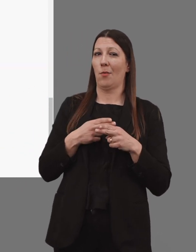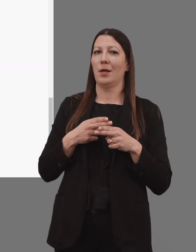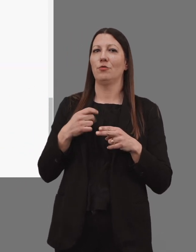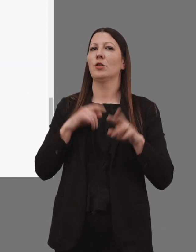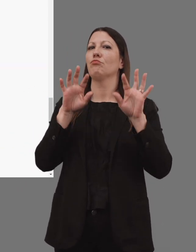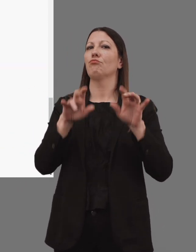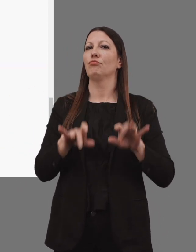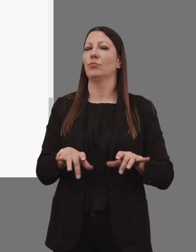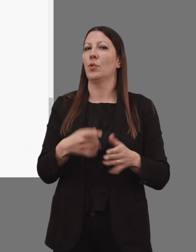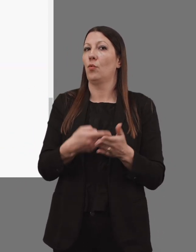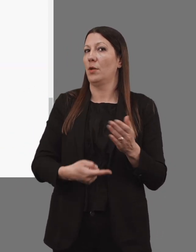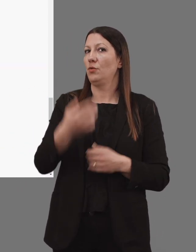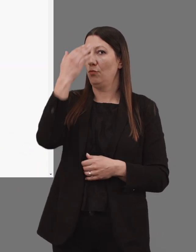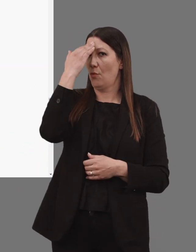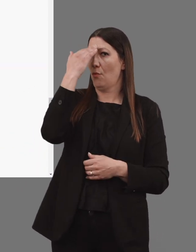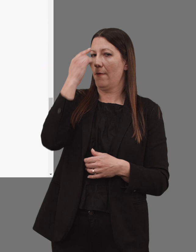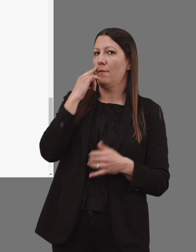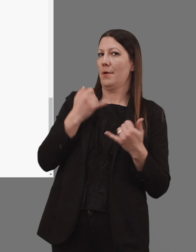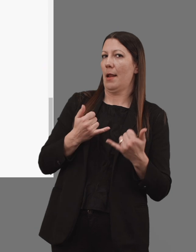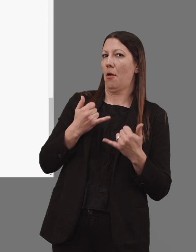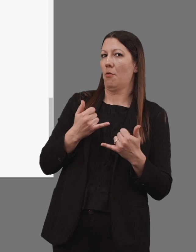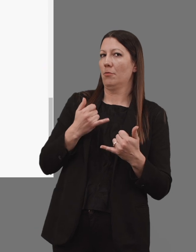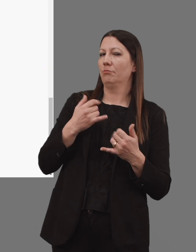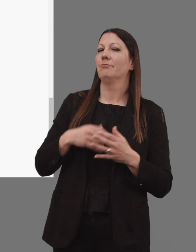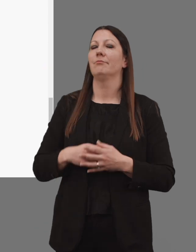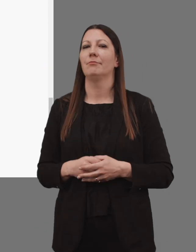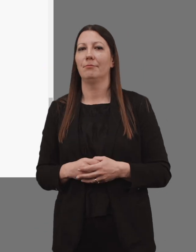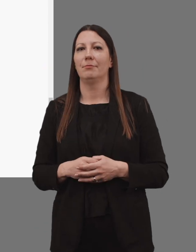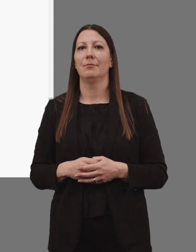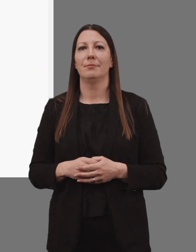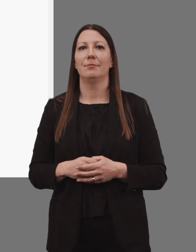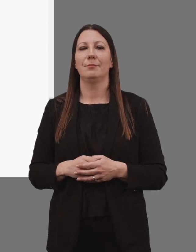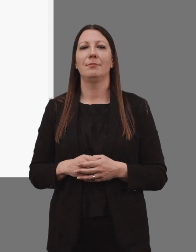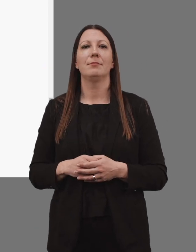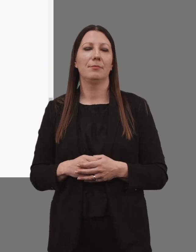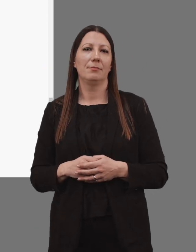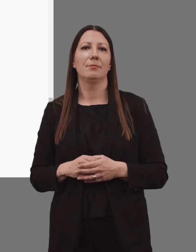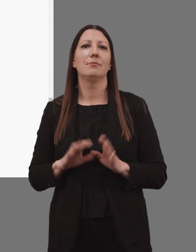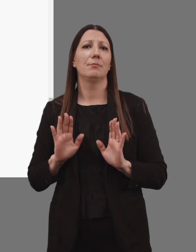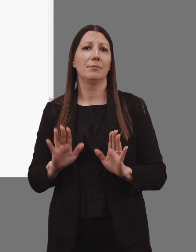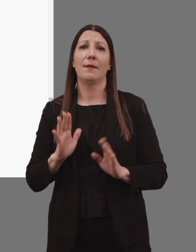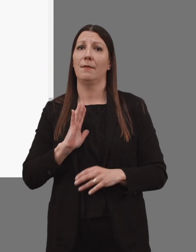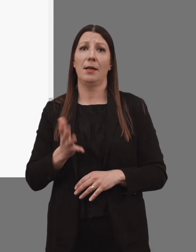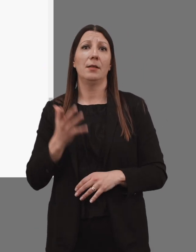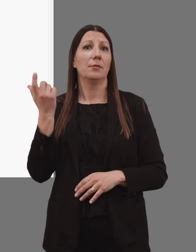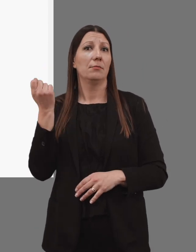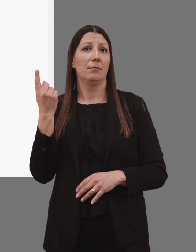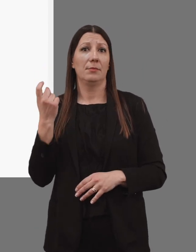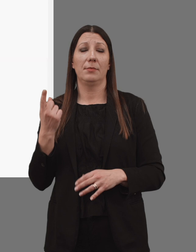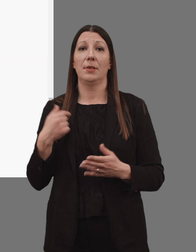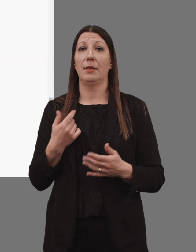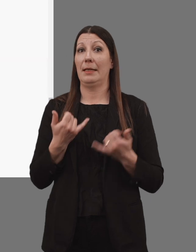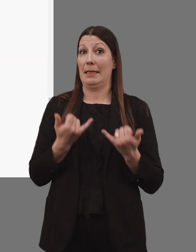information that you believe you will achieve. We understand that whatever you put here versus what we see in June on